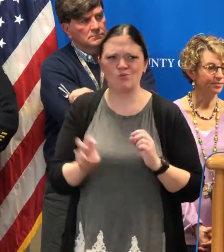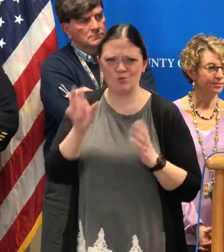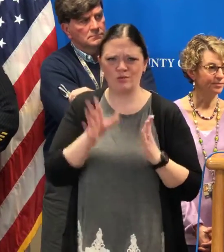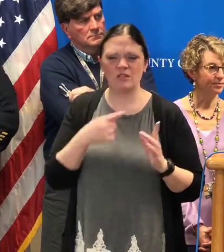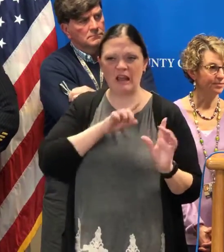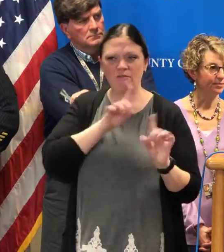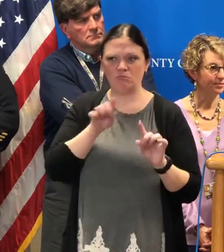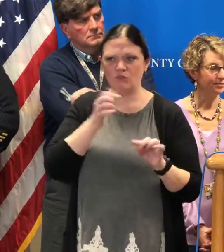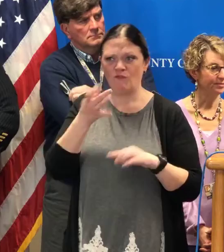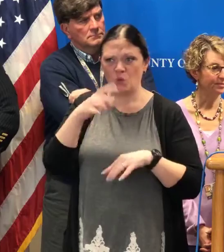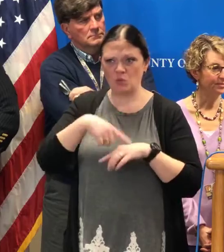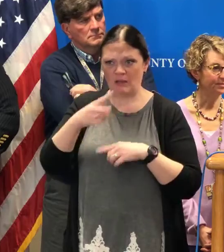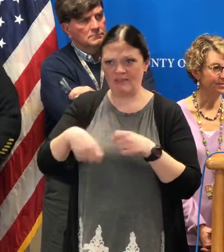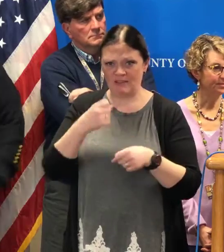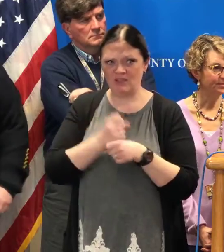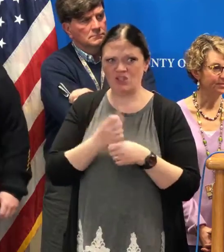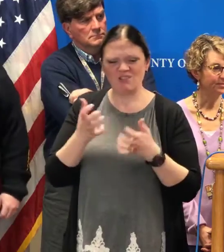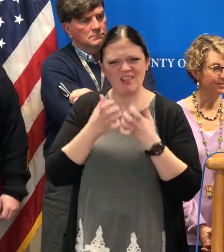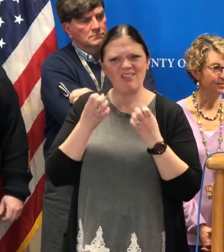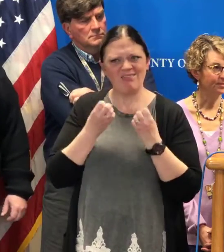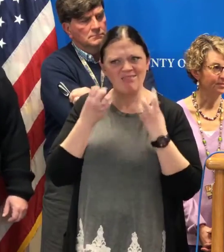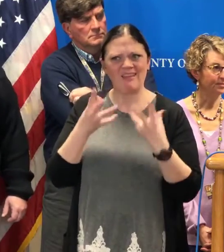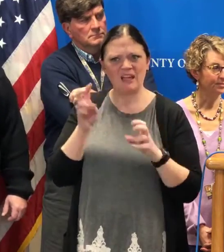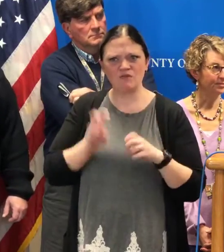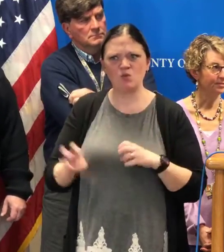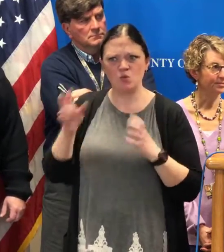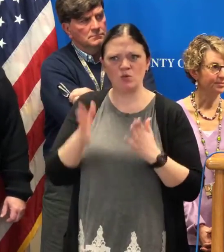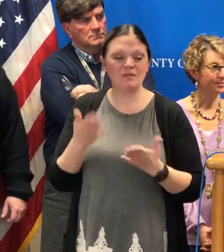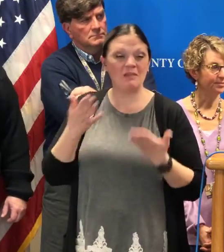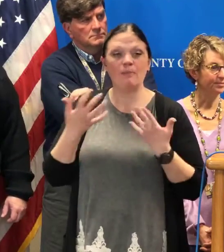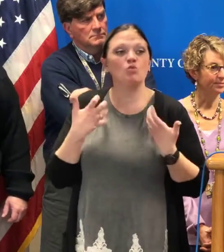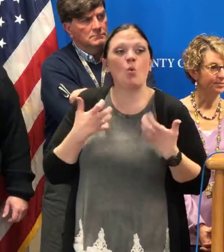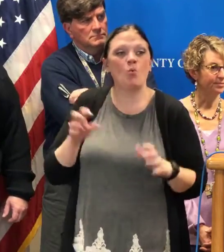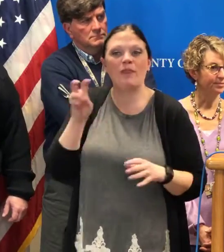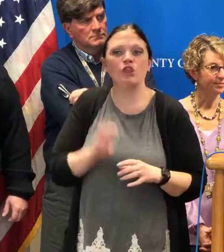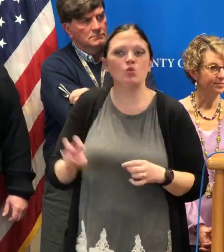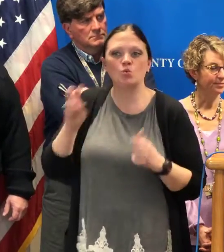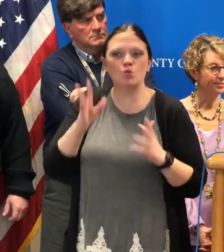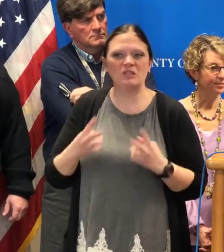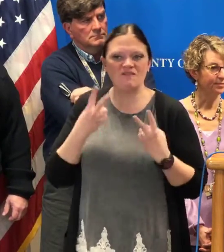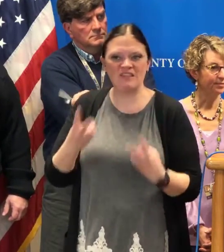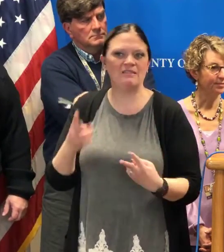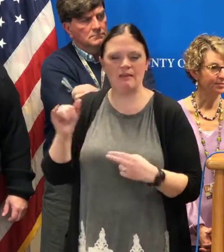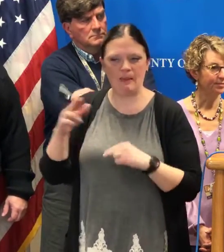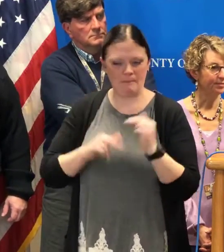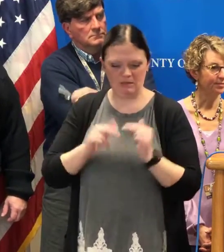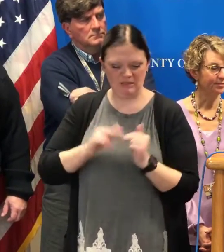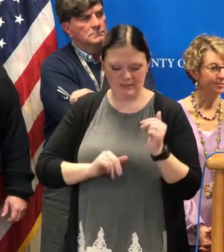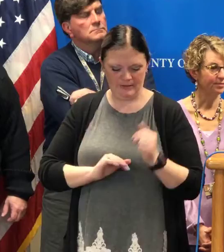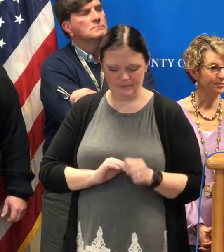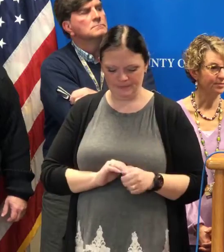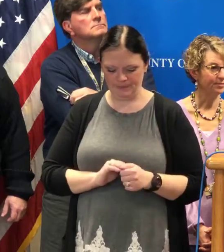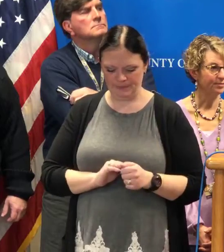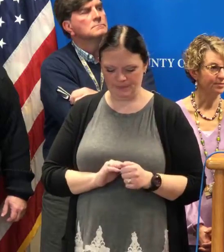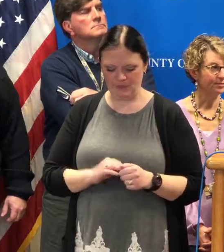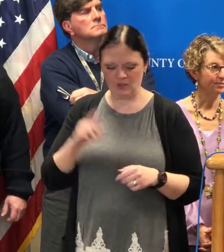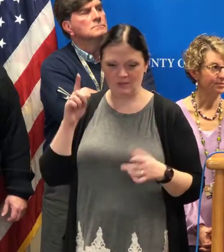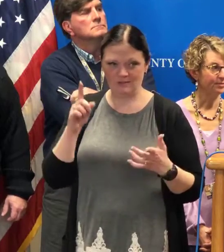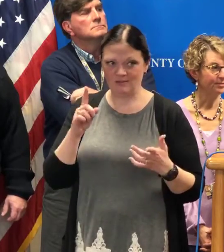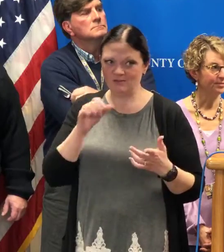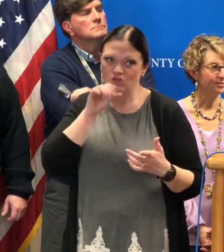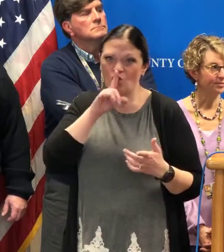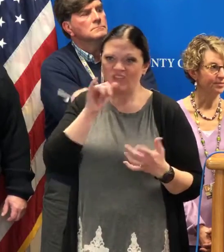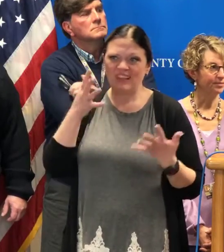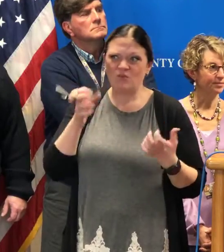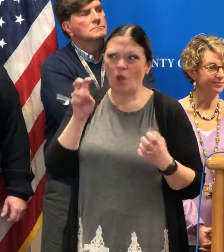there a few times this year, there's a lot of tourists going around. Maybe you don't want the tourists going around the Capitol building. And we wouldn't necessarily want tourists walking